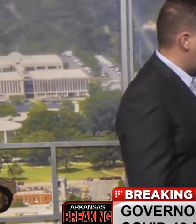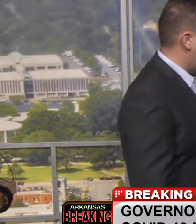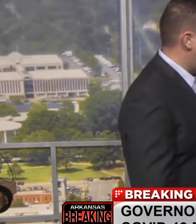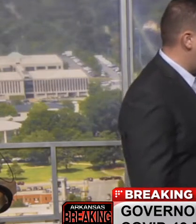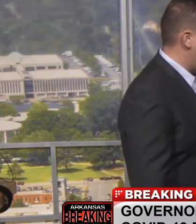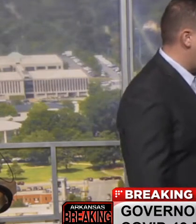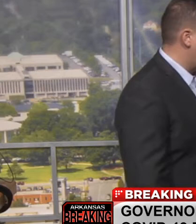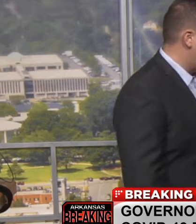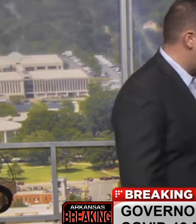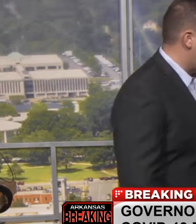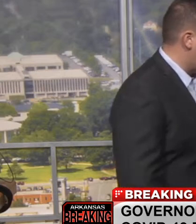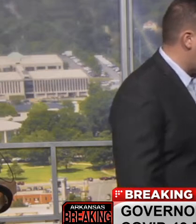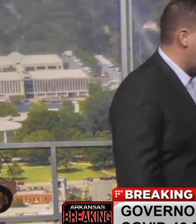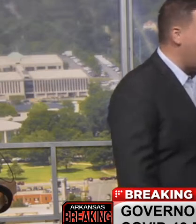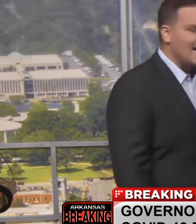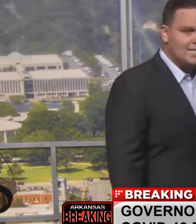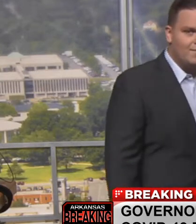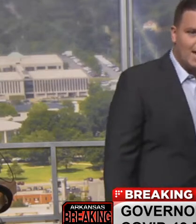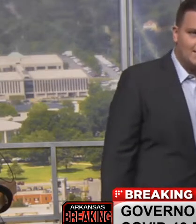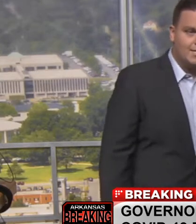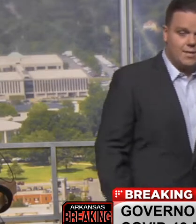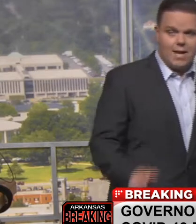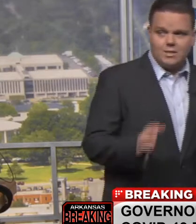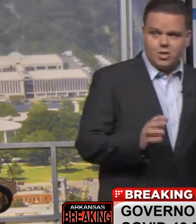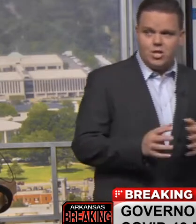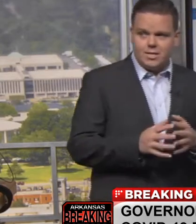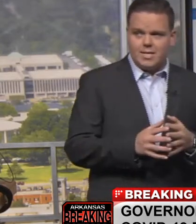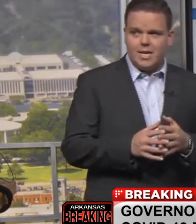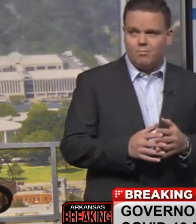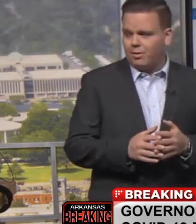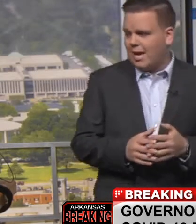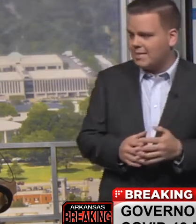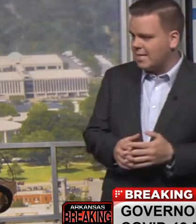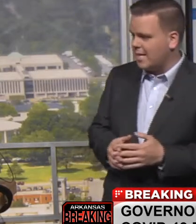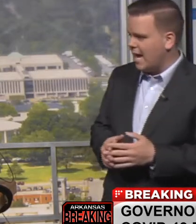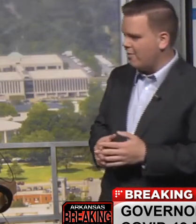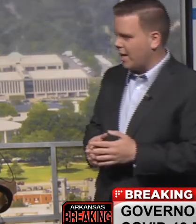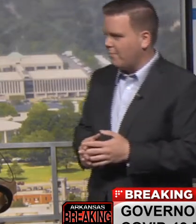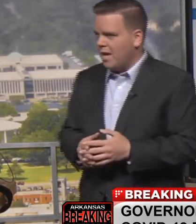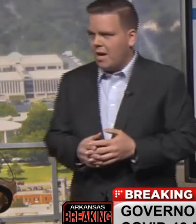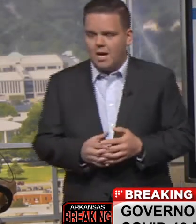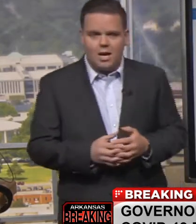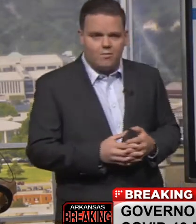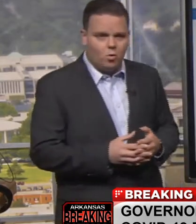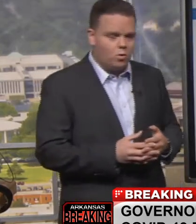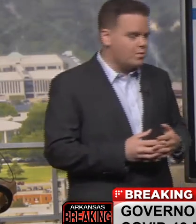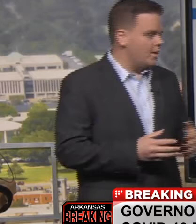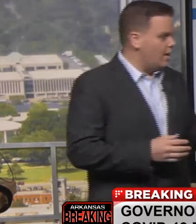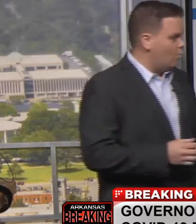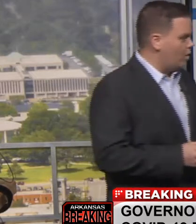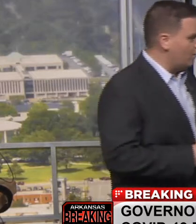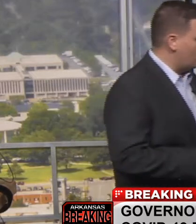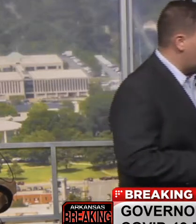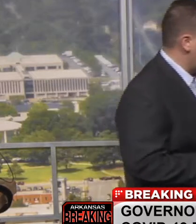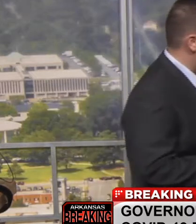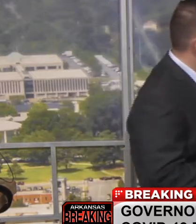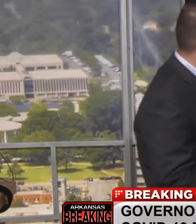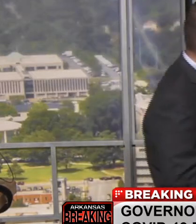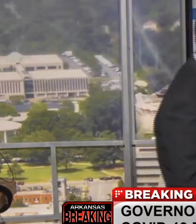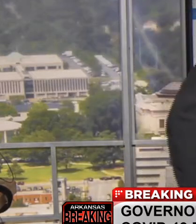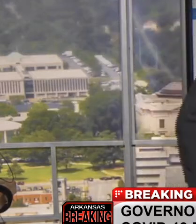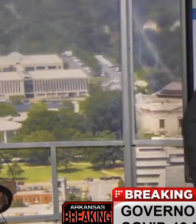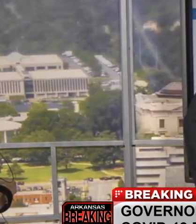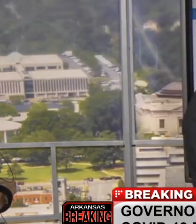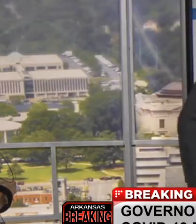total of 831 active cases, and that's just in Pulaski County. Of course, when you start looking